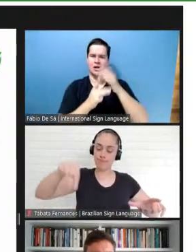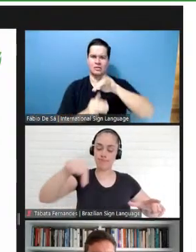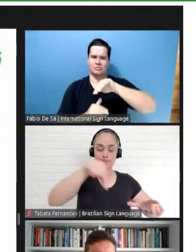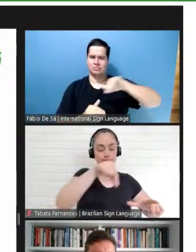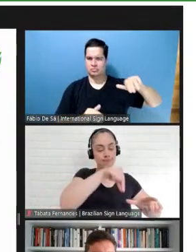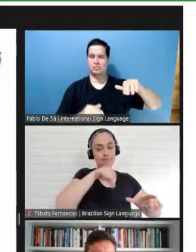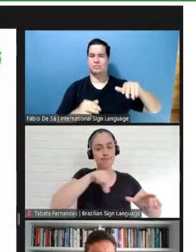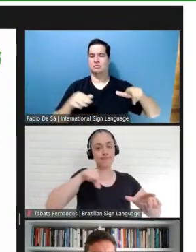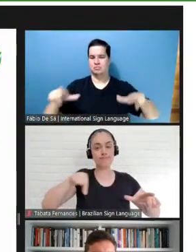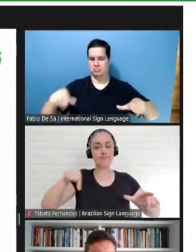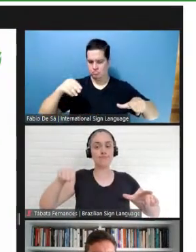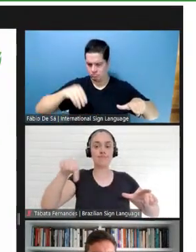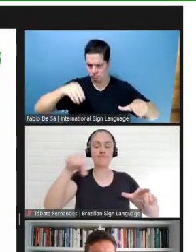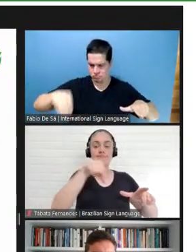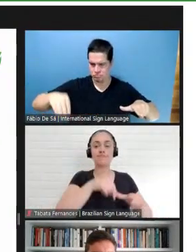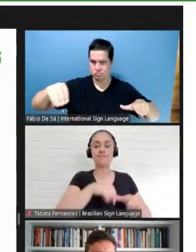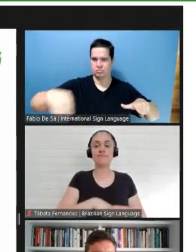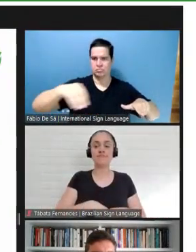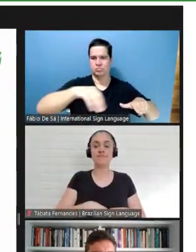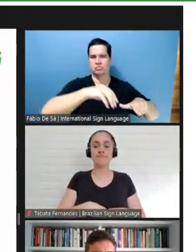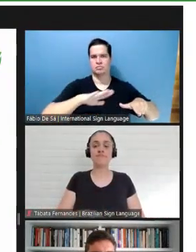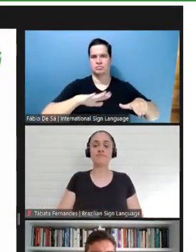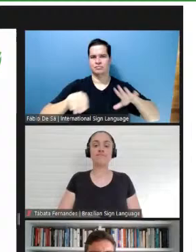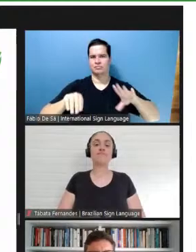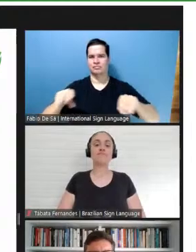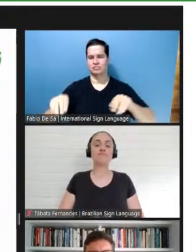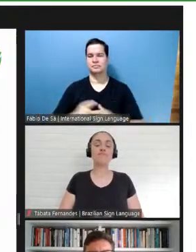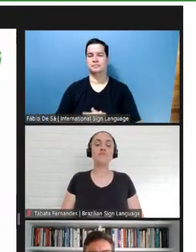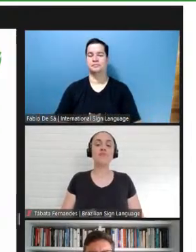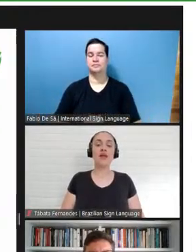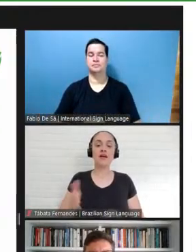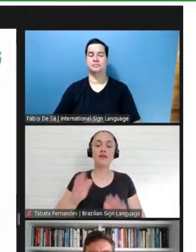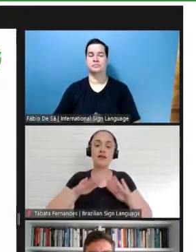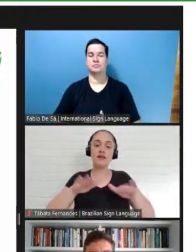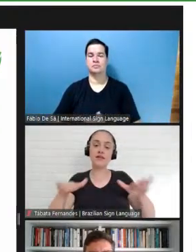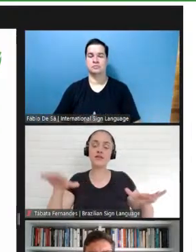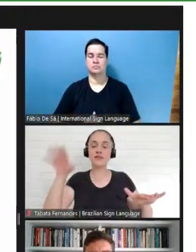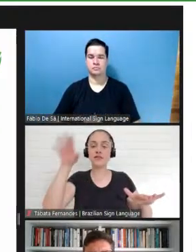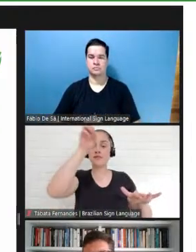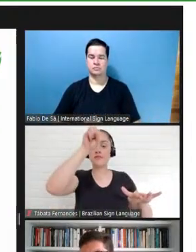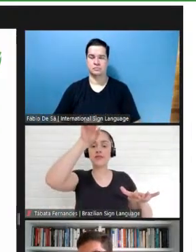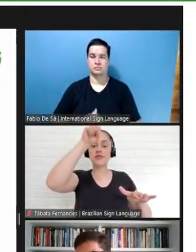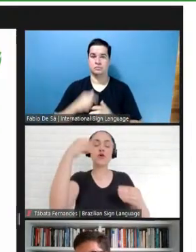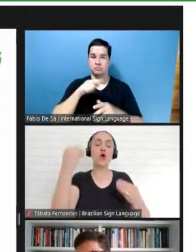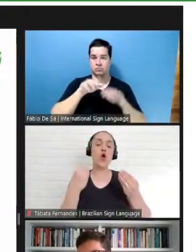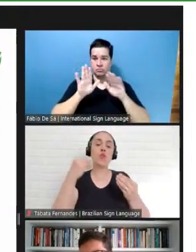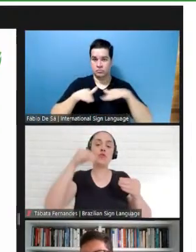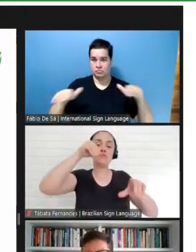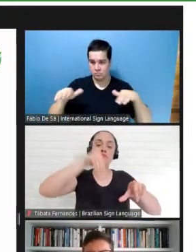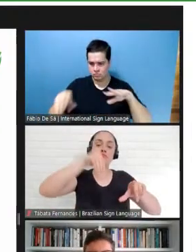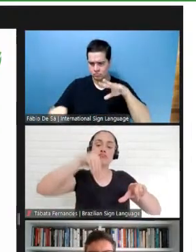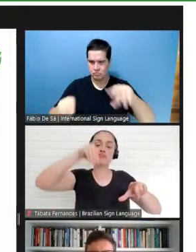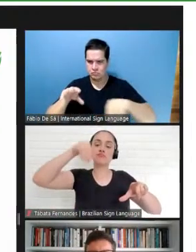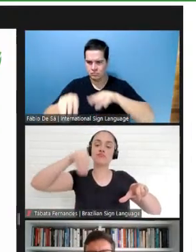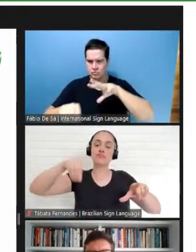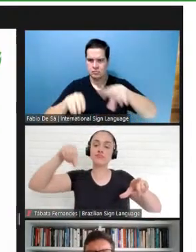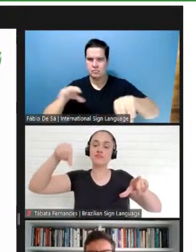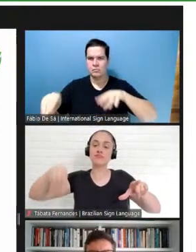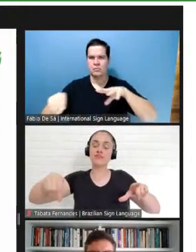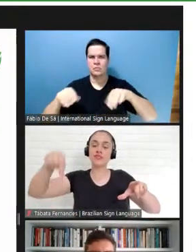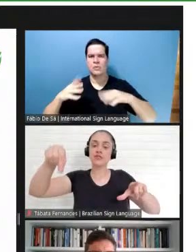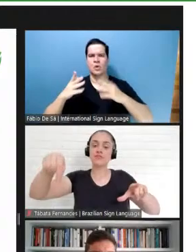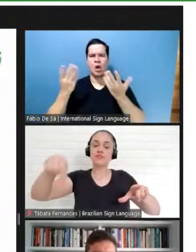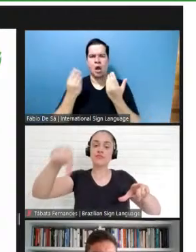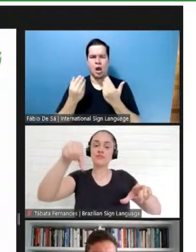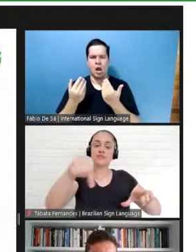tremor, and she couldn't very well move the pieces on a board game. So we put Velcro on all of